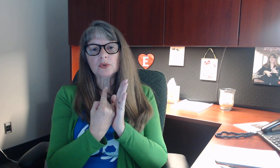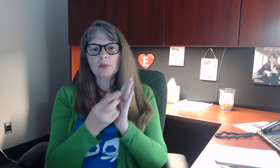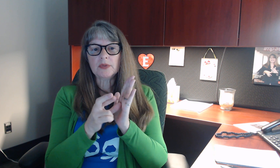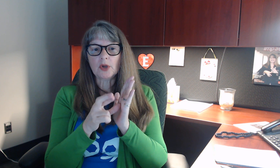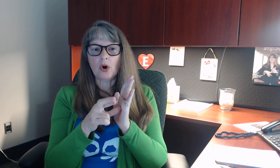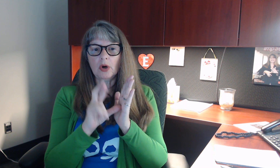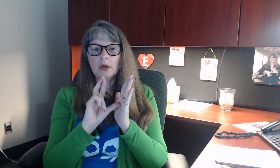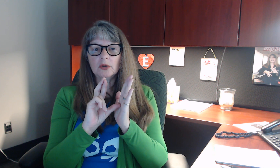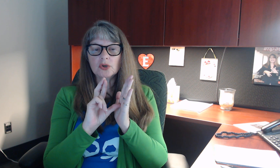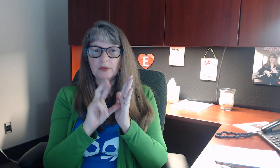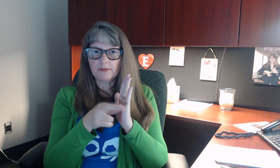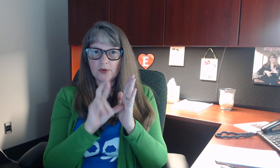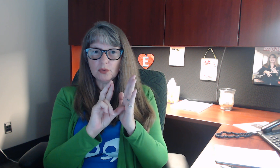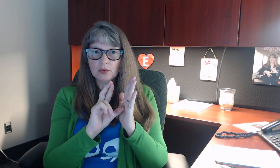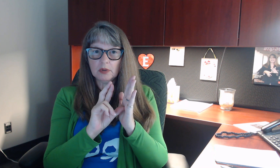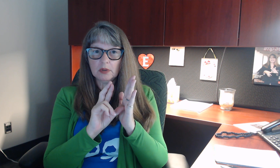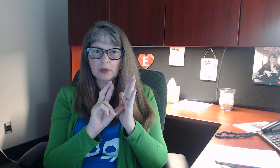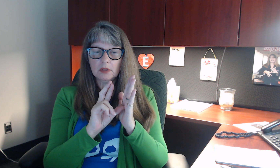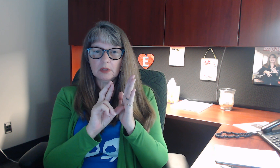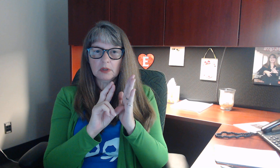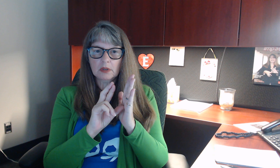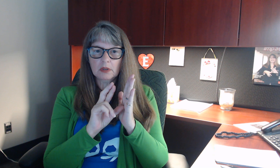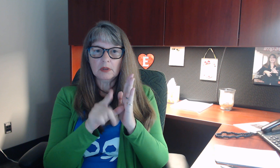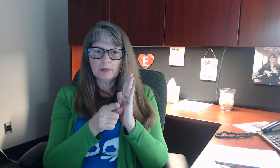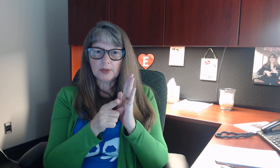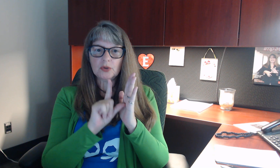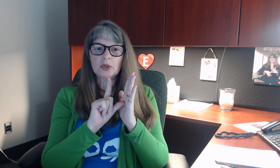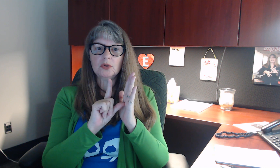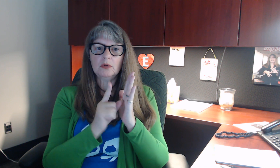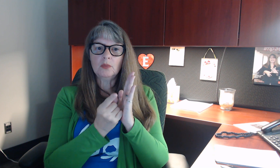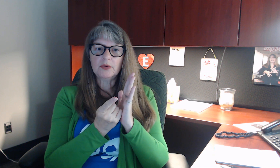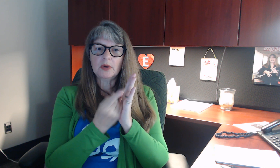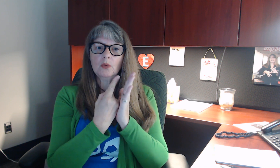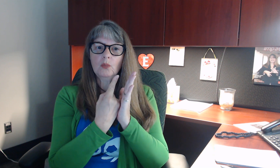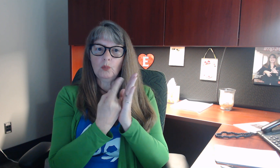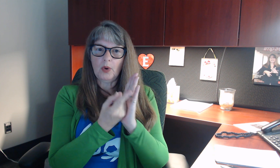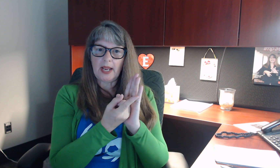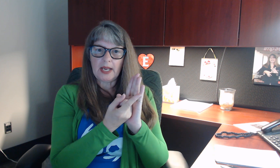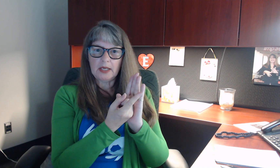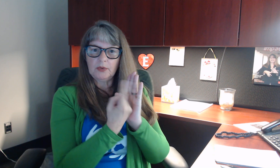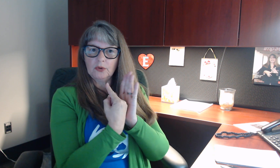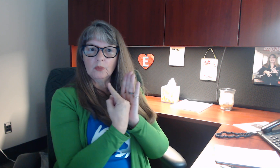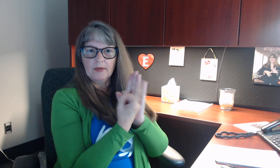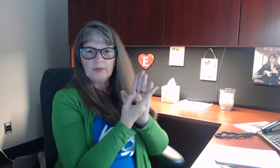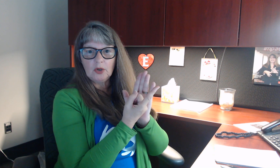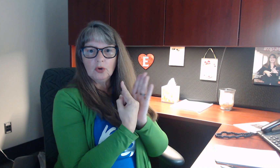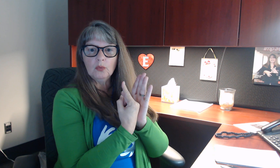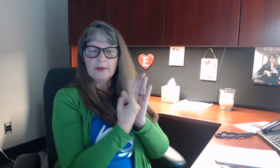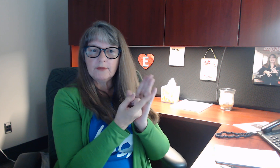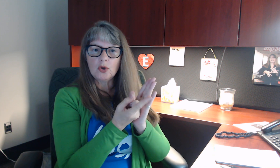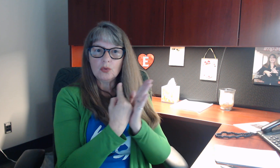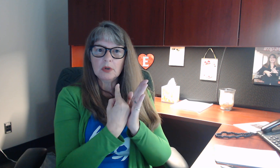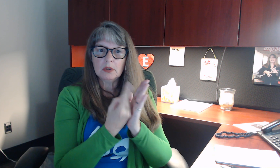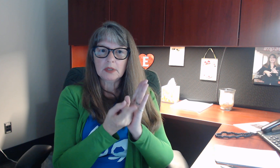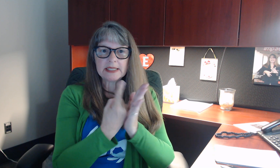with an R to review. But you can do it with one hand, with your one finger. Review. It's the